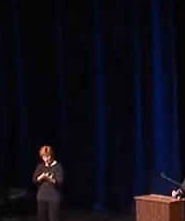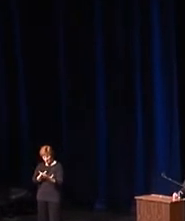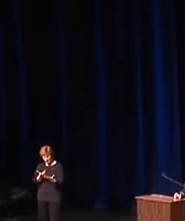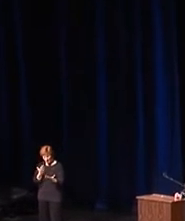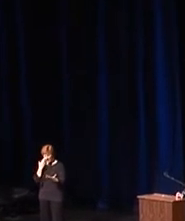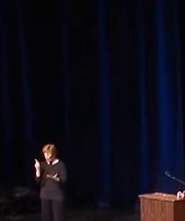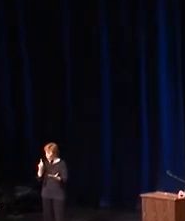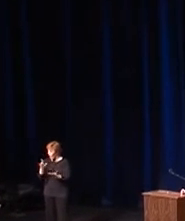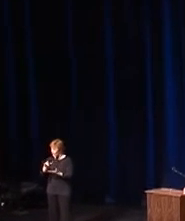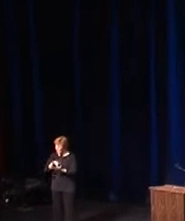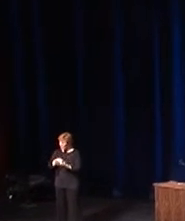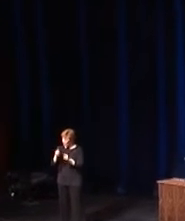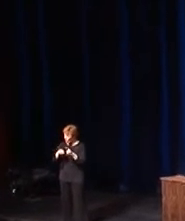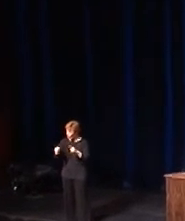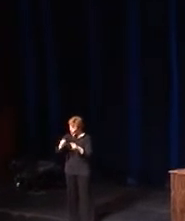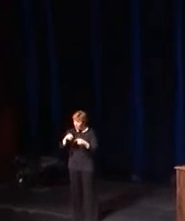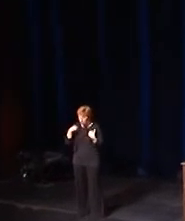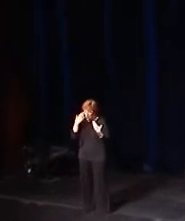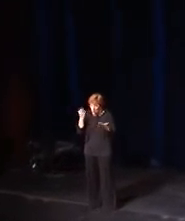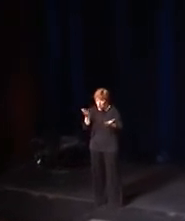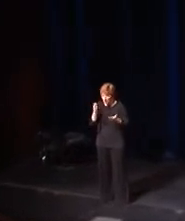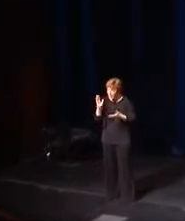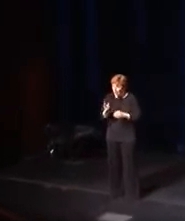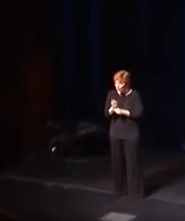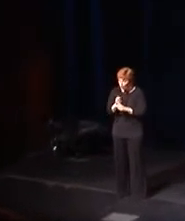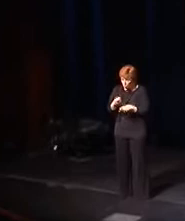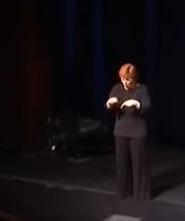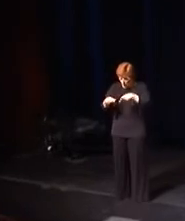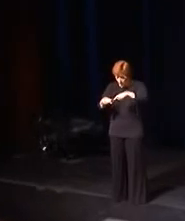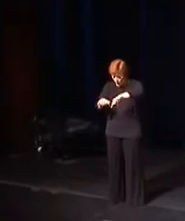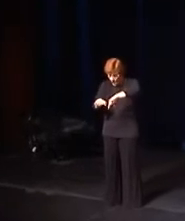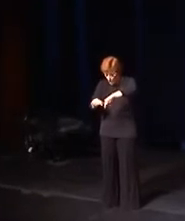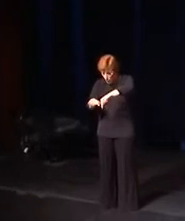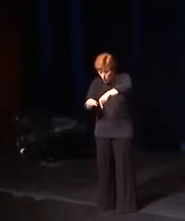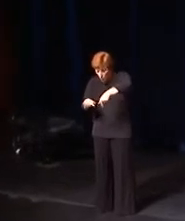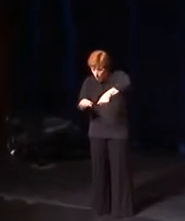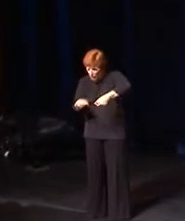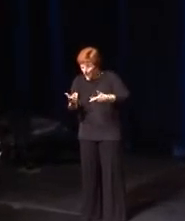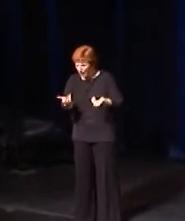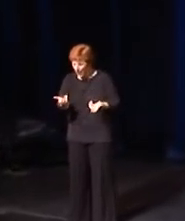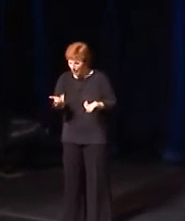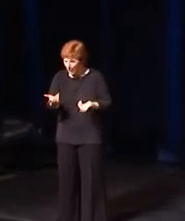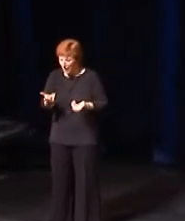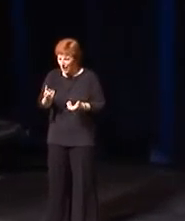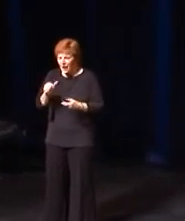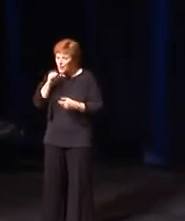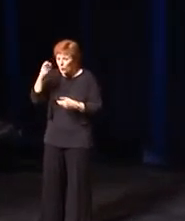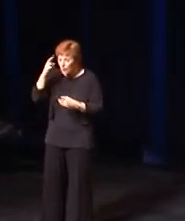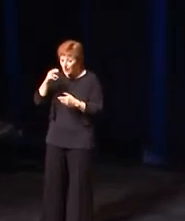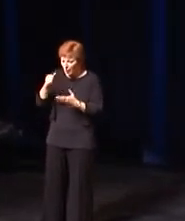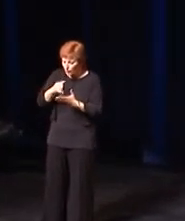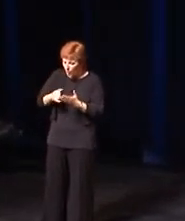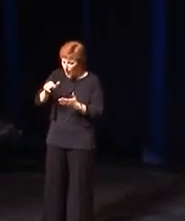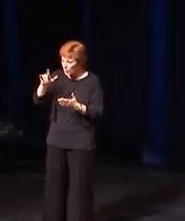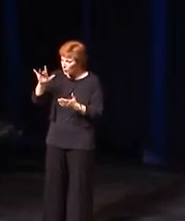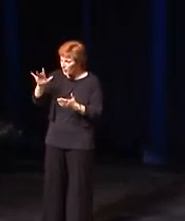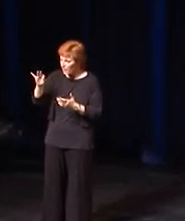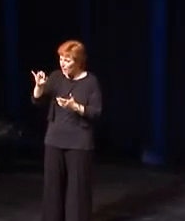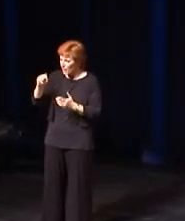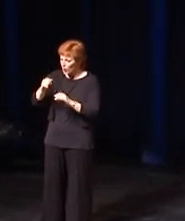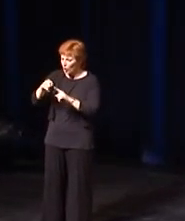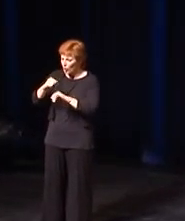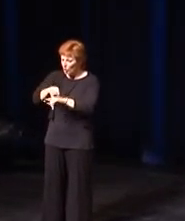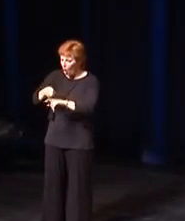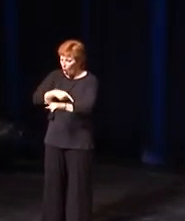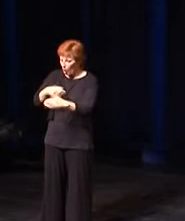don't know where the center of a circle is, because they've never used a compass. They don't realize they're drawing 25-foot-long gates that couldn't